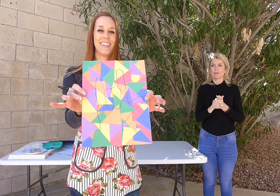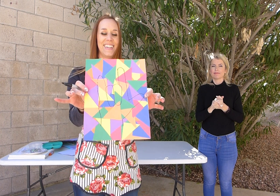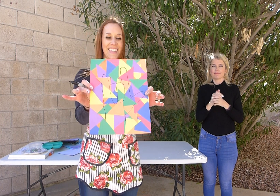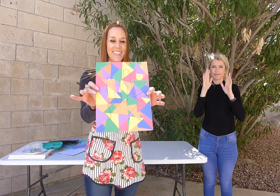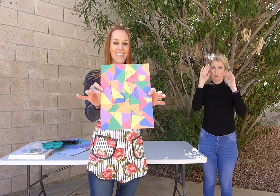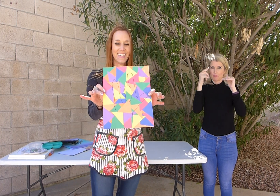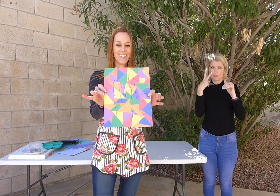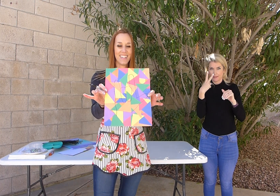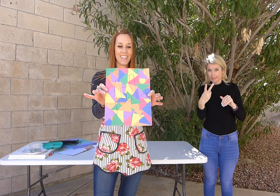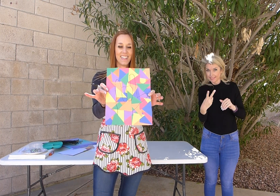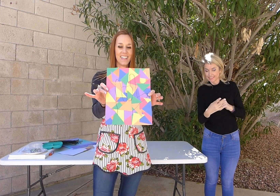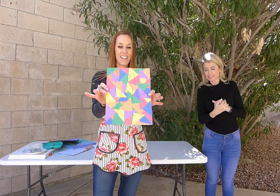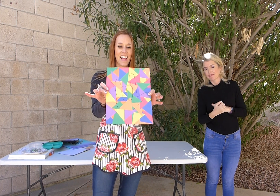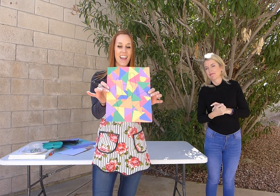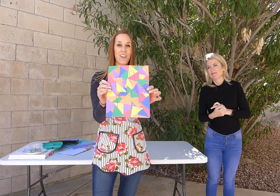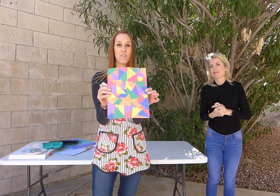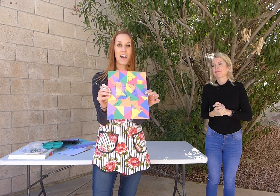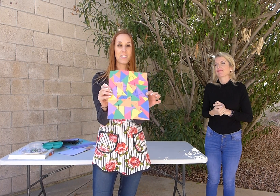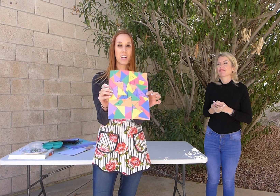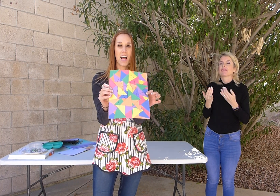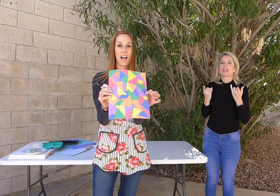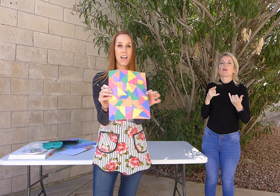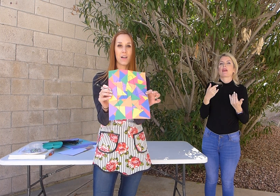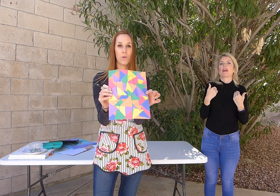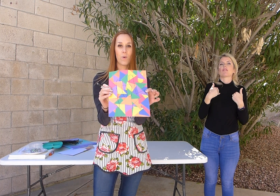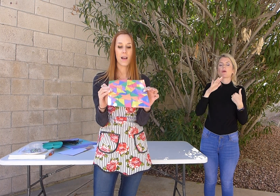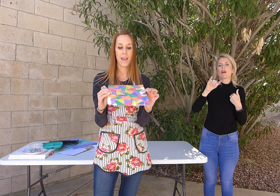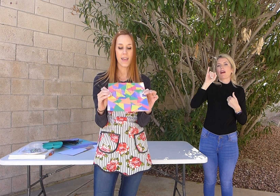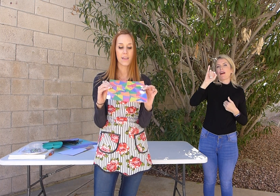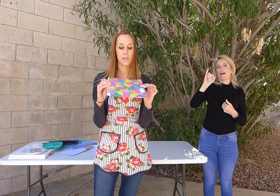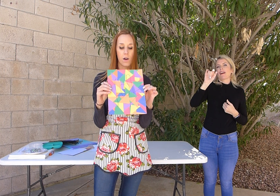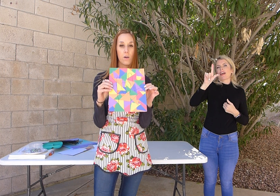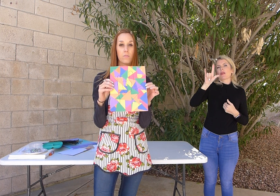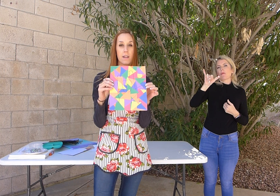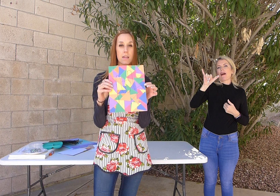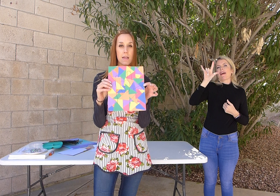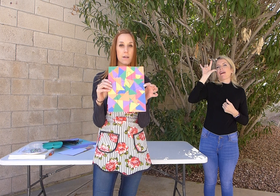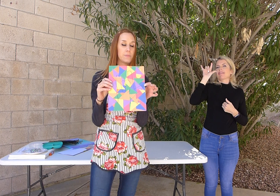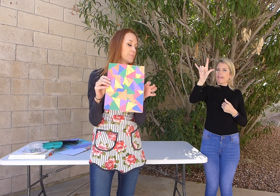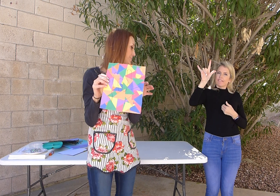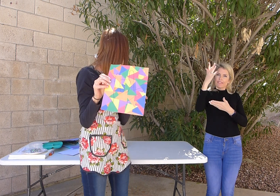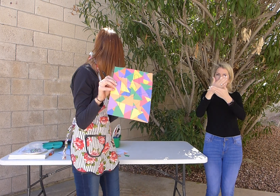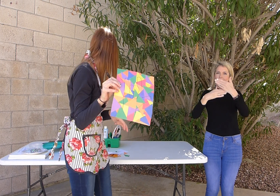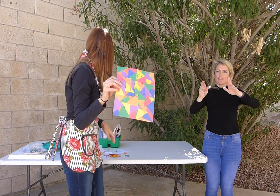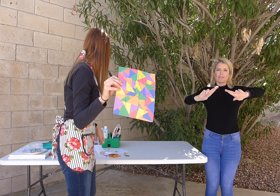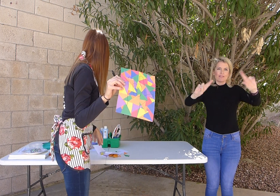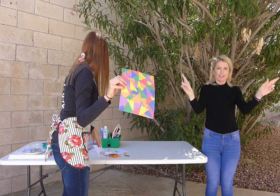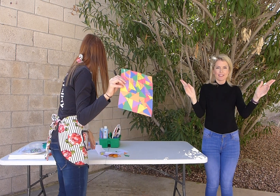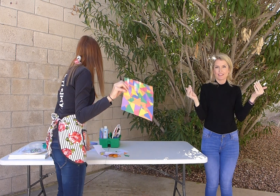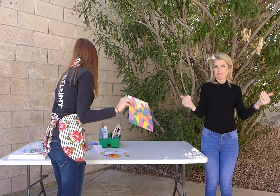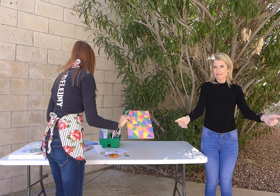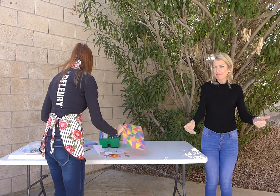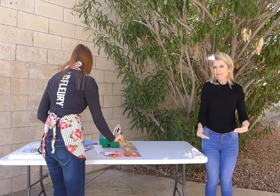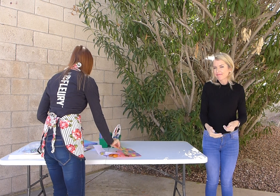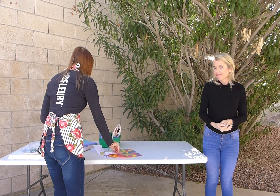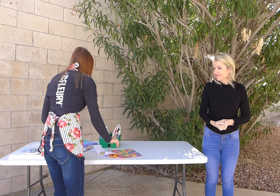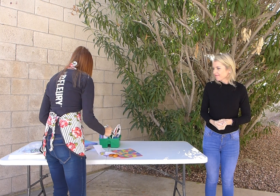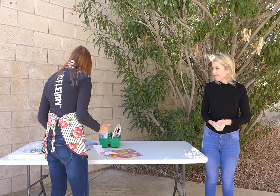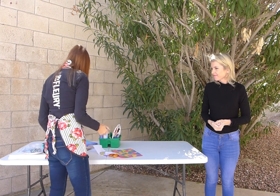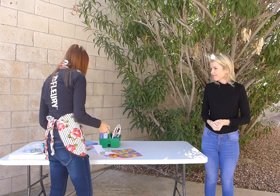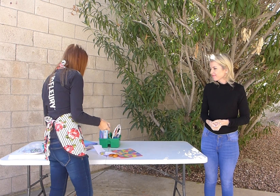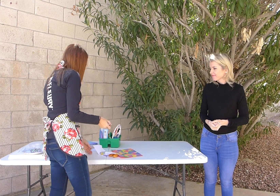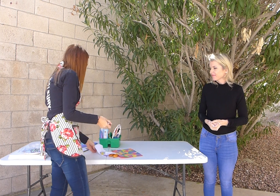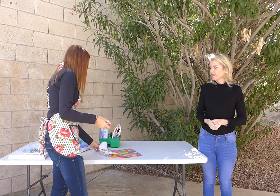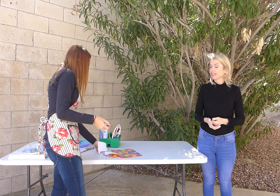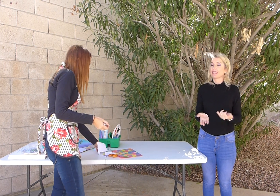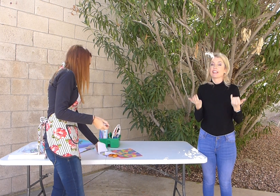hopefully. And now you've got your ILY hand all ready to go. Okay,